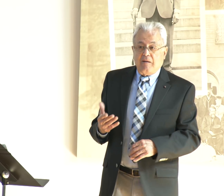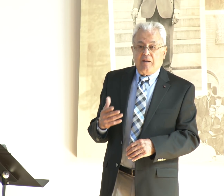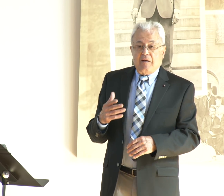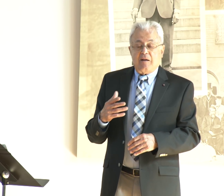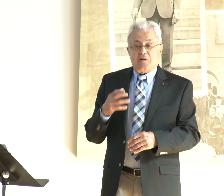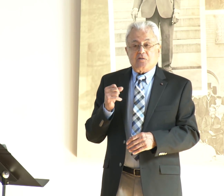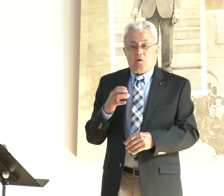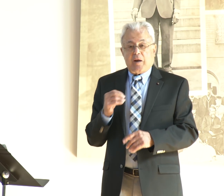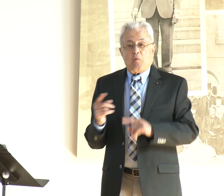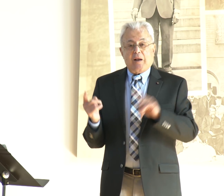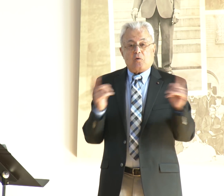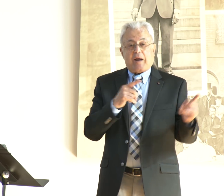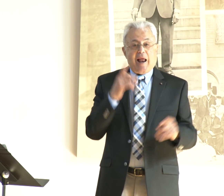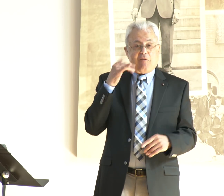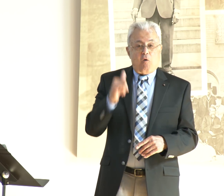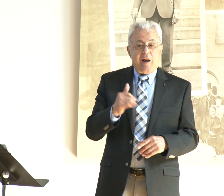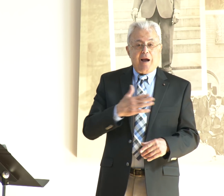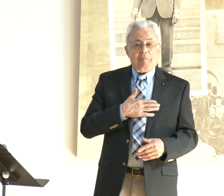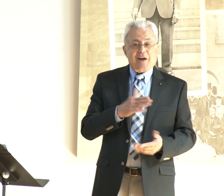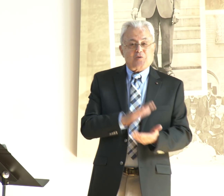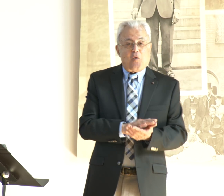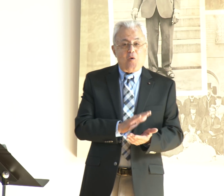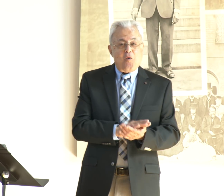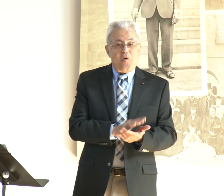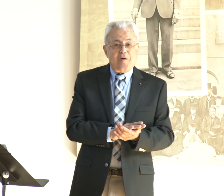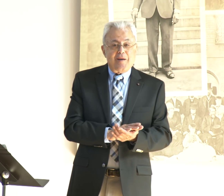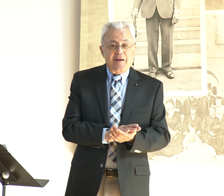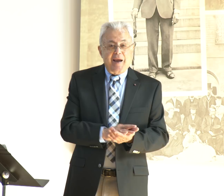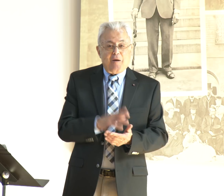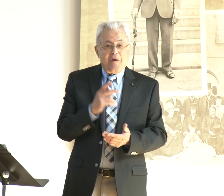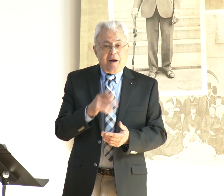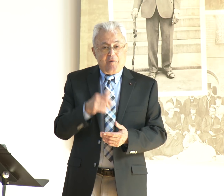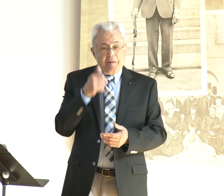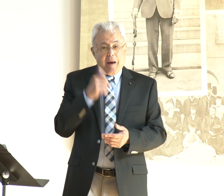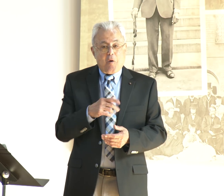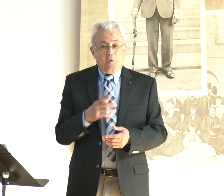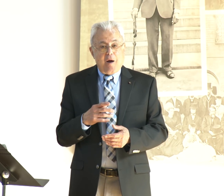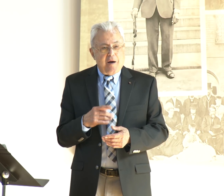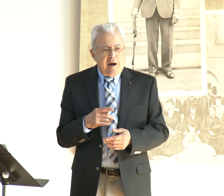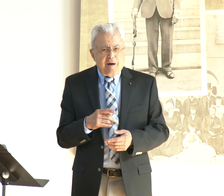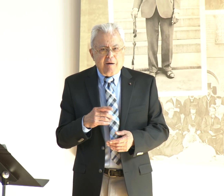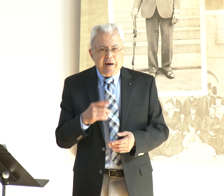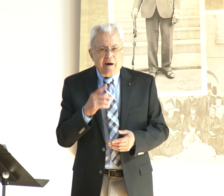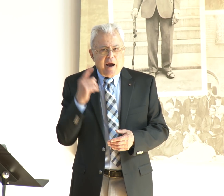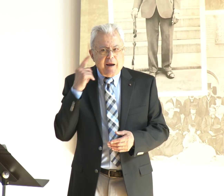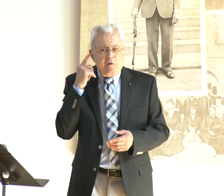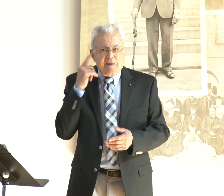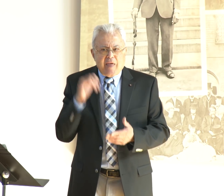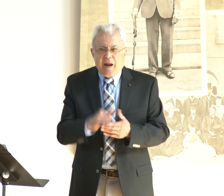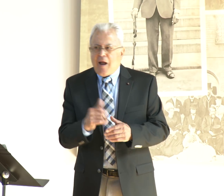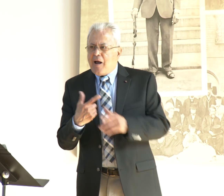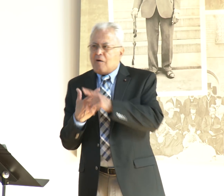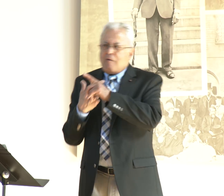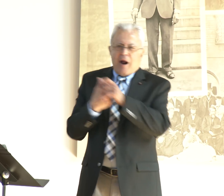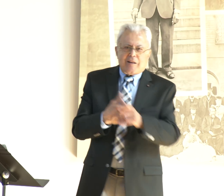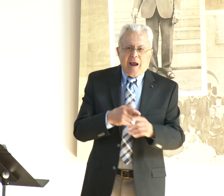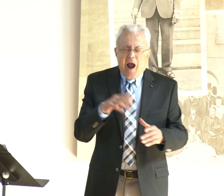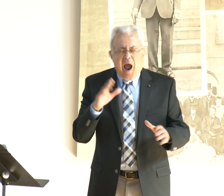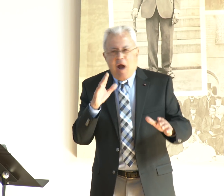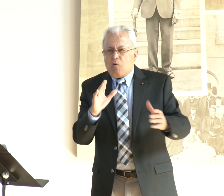and ended up not knowing there was no theater for the deaf, created one. And I remember when he came to my school.